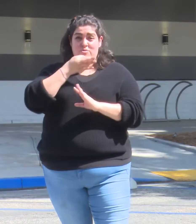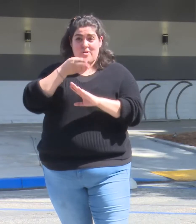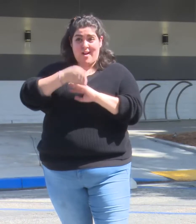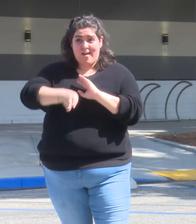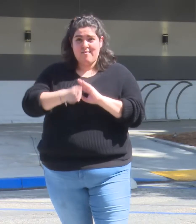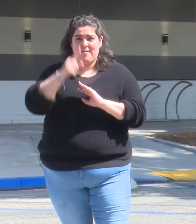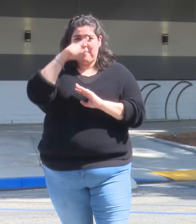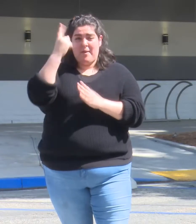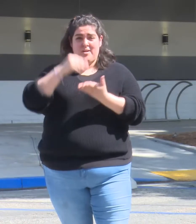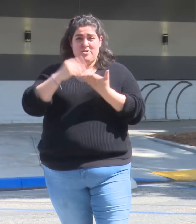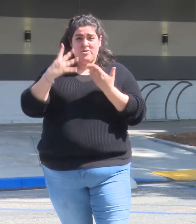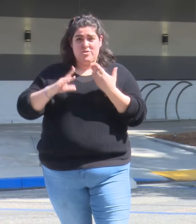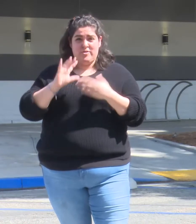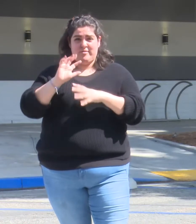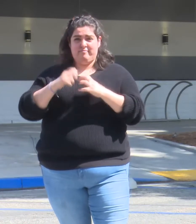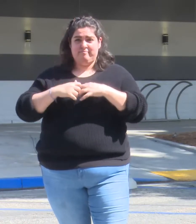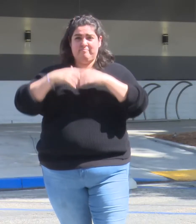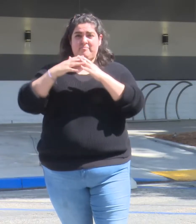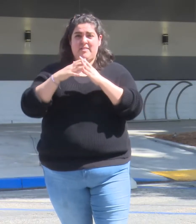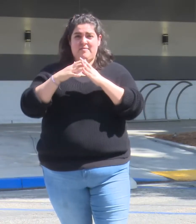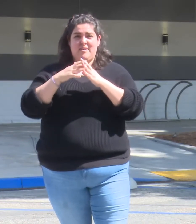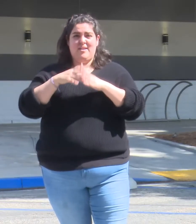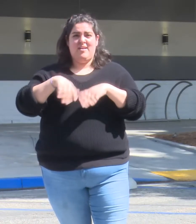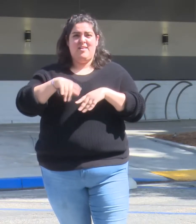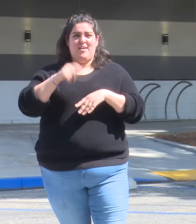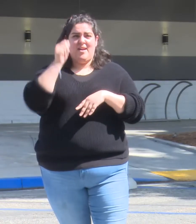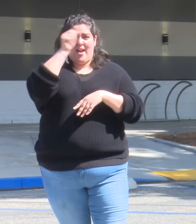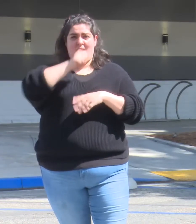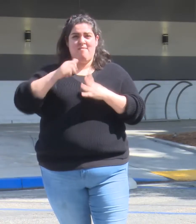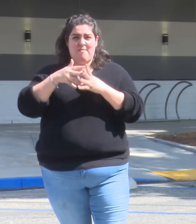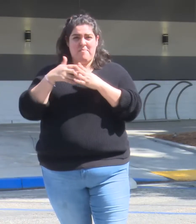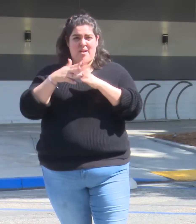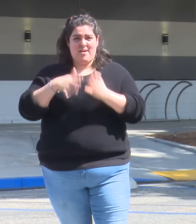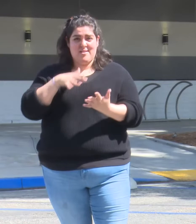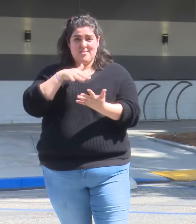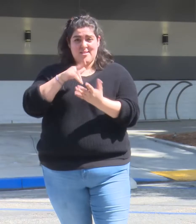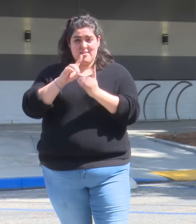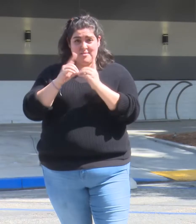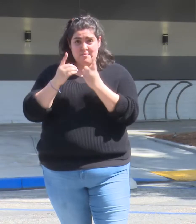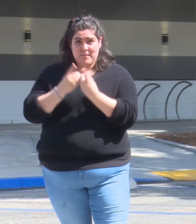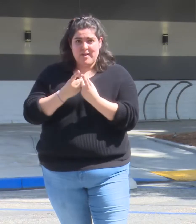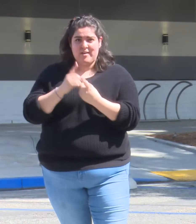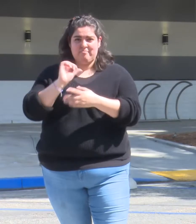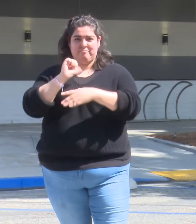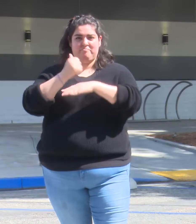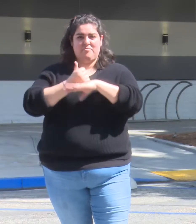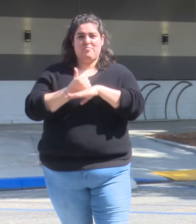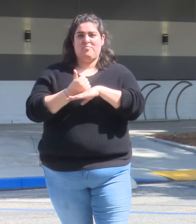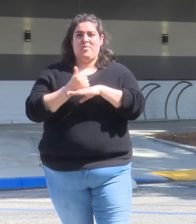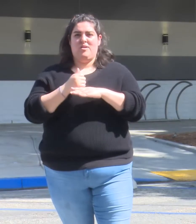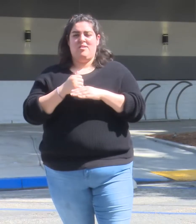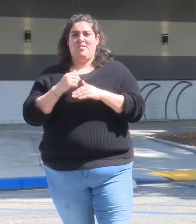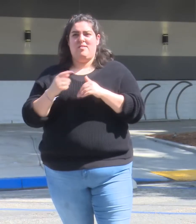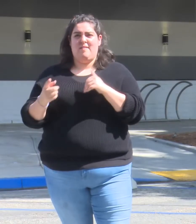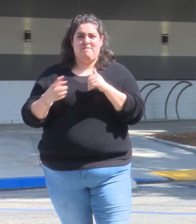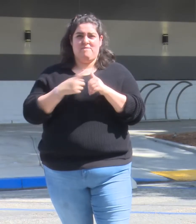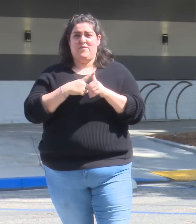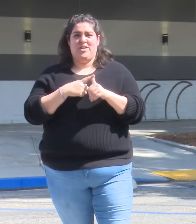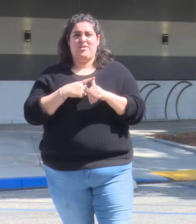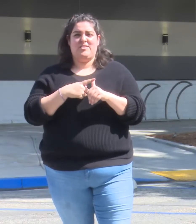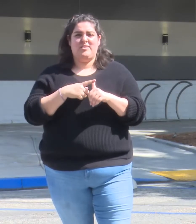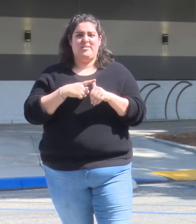African American Studies Department, we followed suit by creating one of the first Chicano Studies departments in the CSU